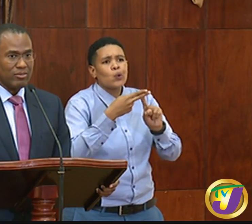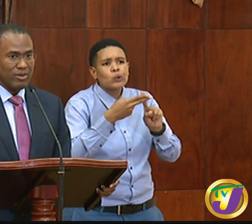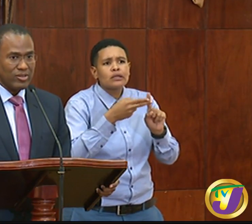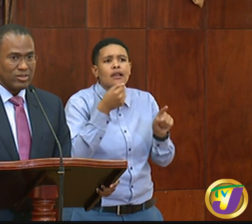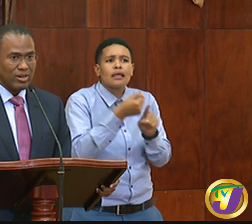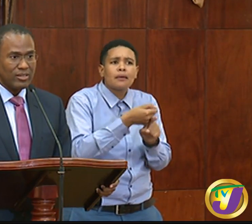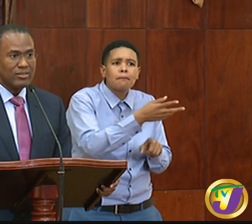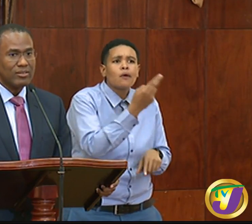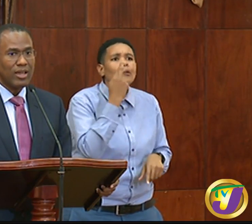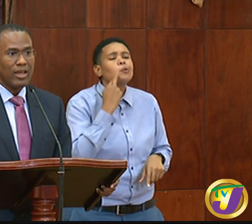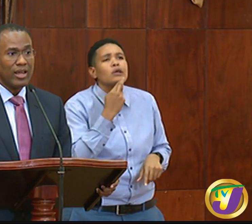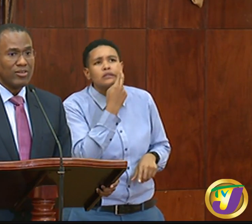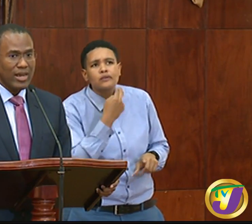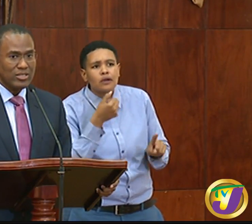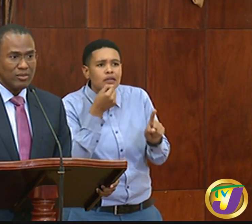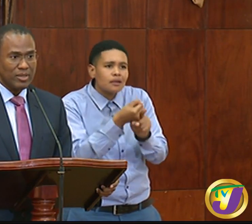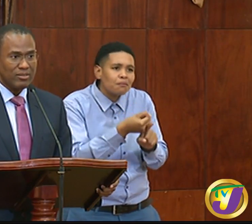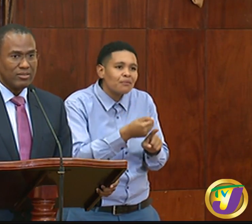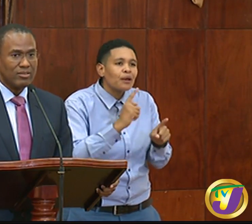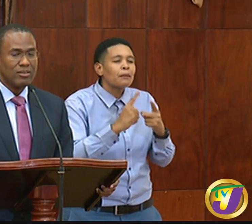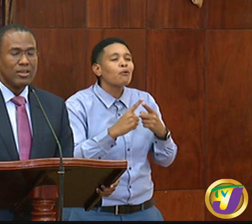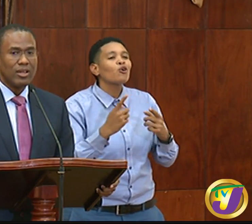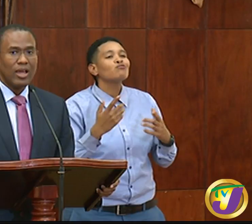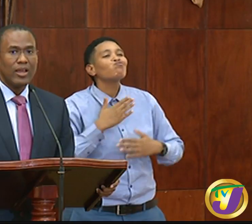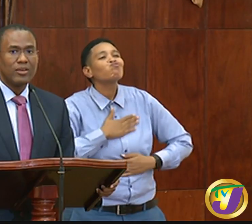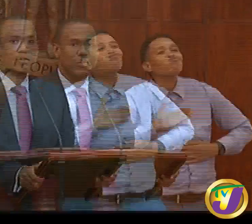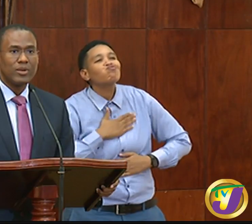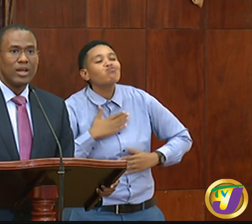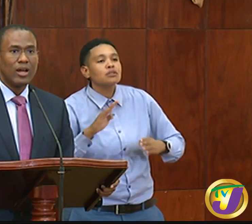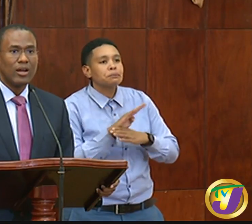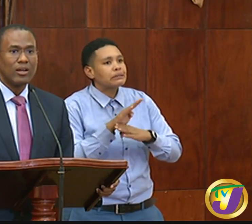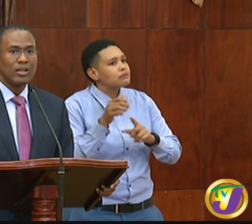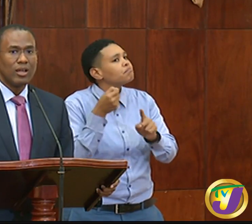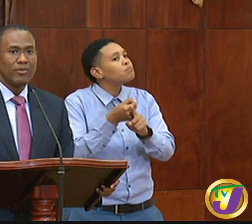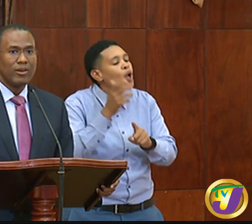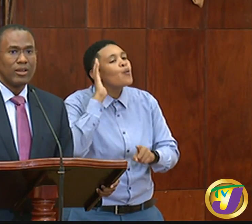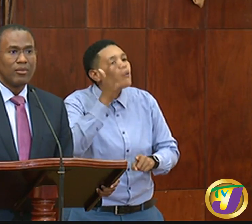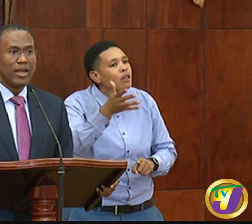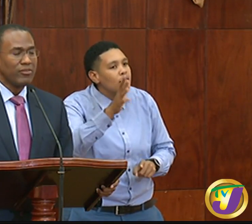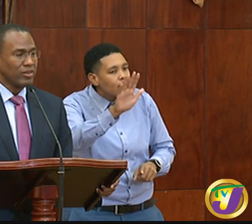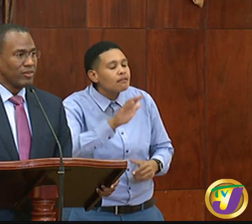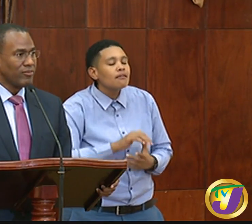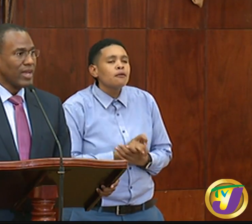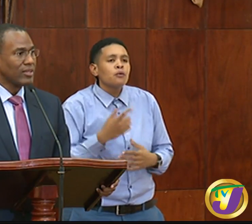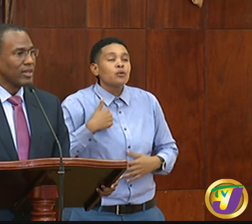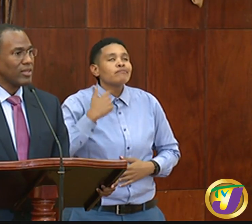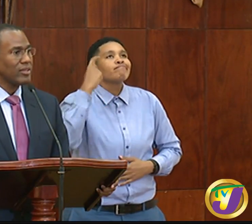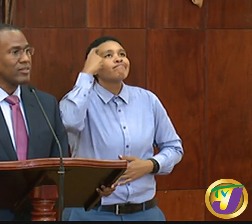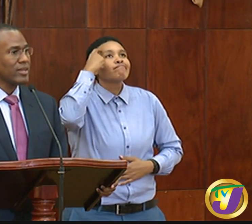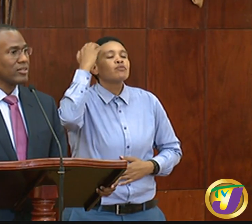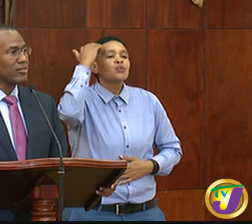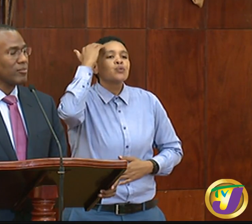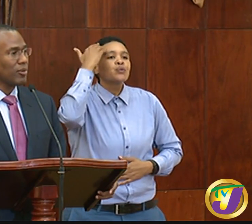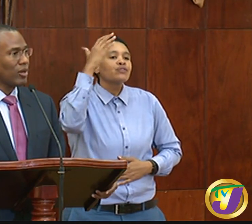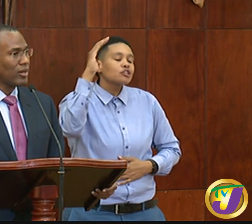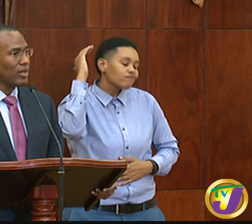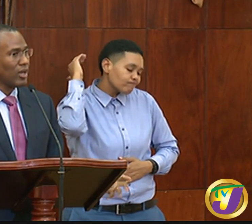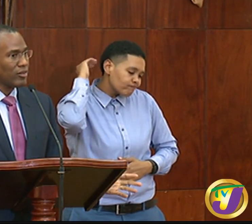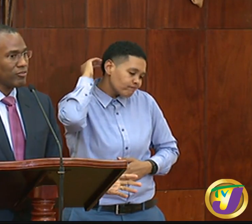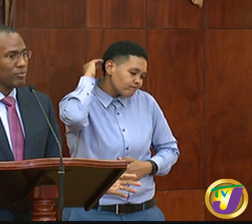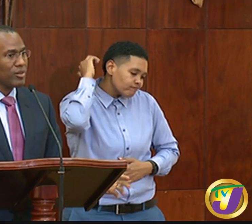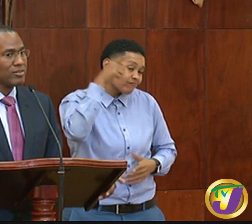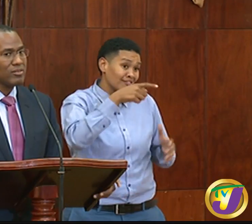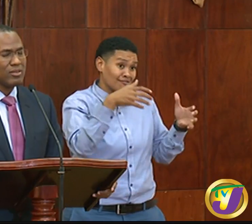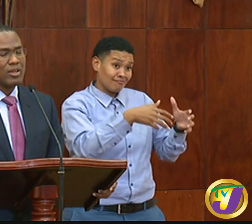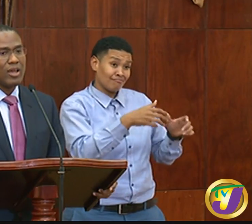and restaurants and attraction businesses. And we are very mindful of the fact that these sectors employ a